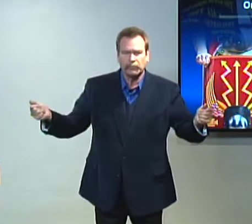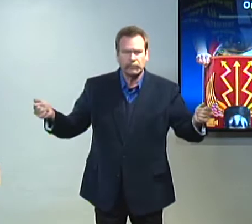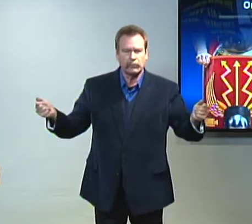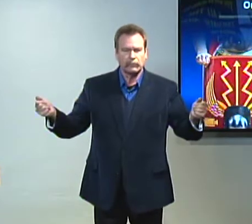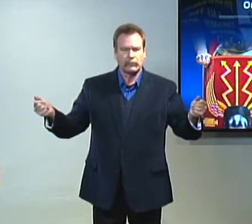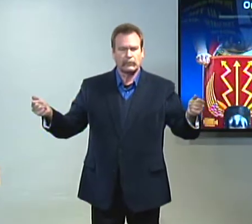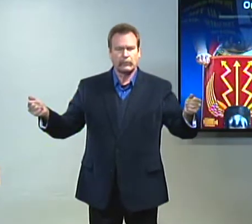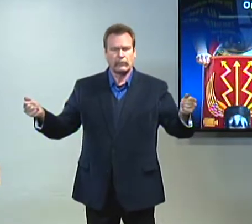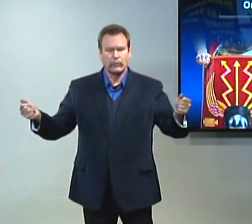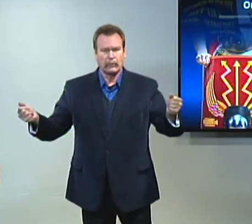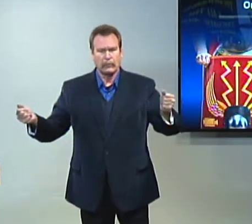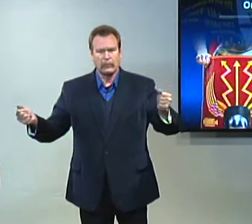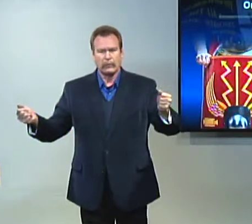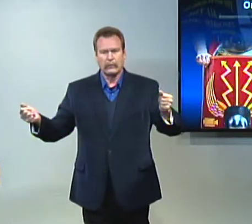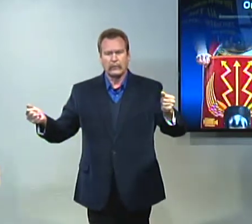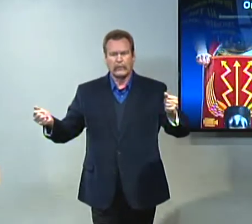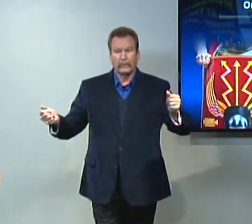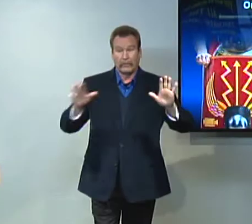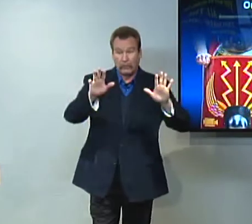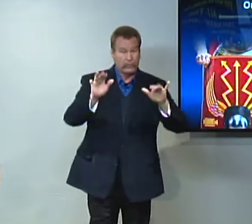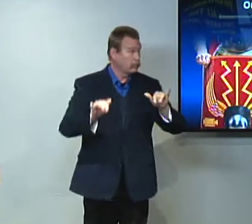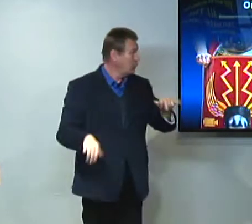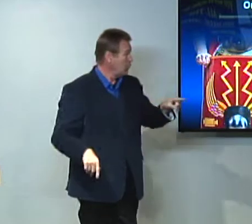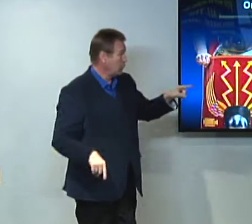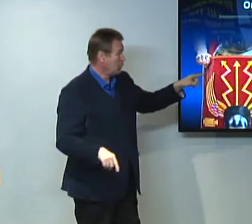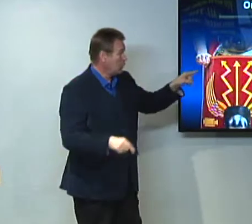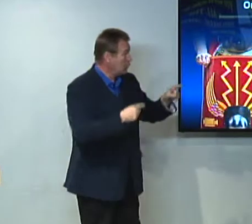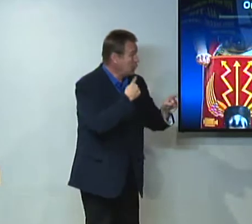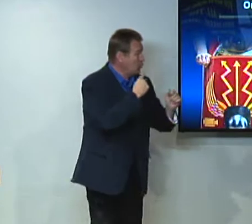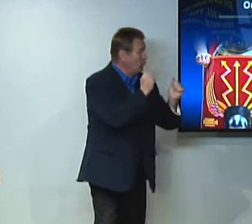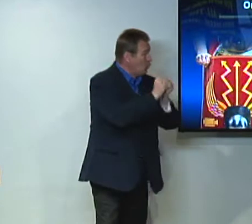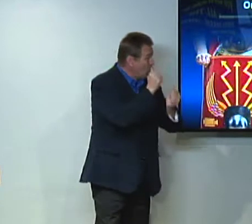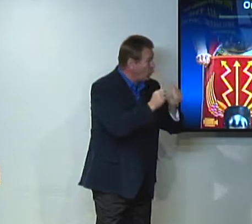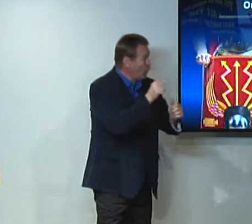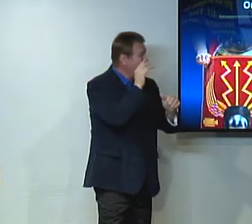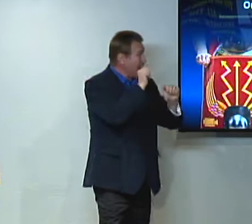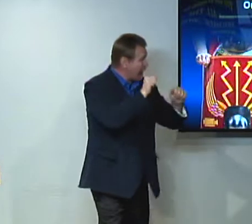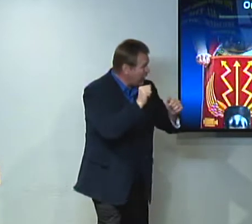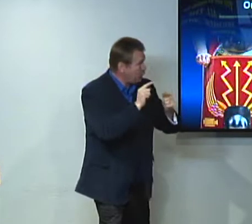out so that it is totally dissolved, that it is totally gone. So when we look at this, it says you will